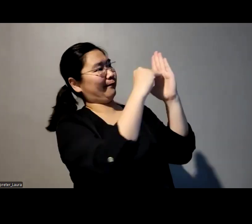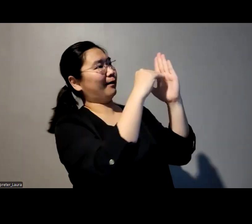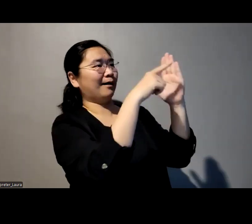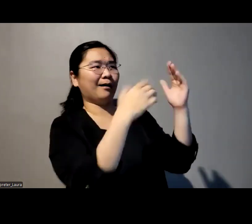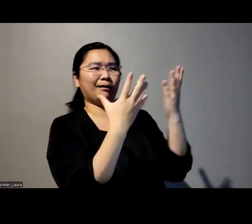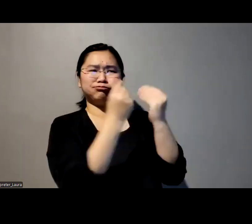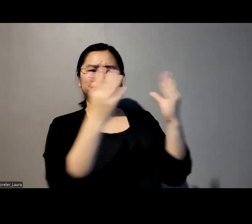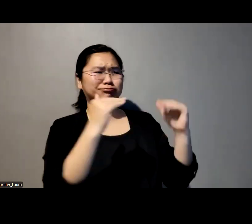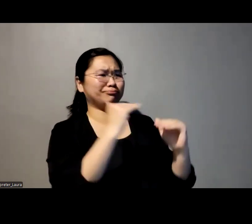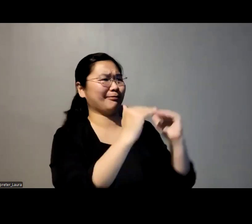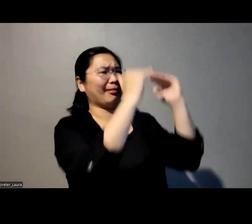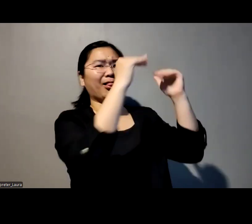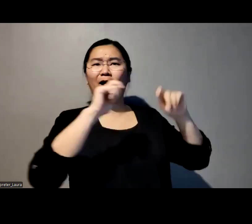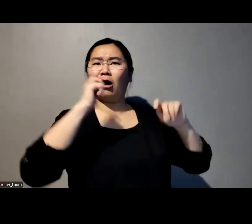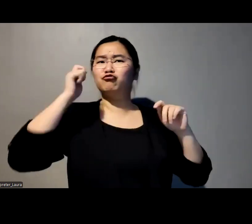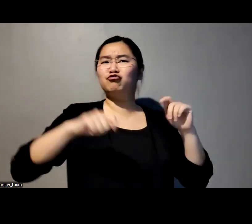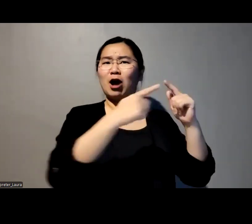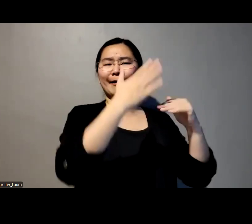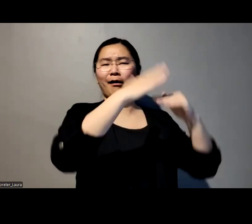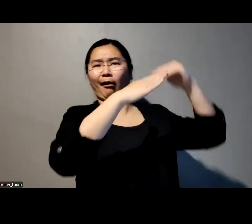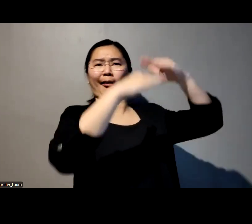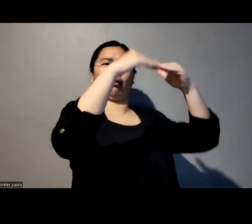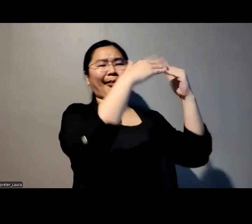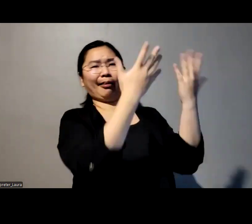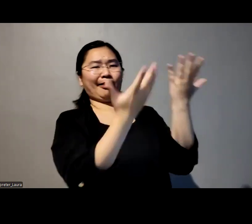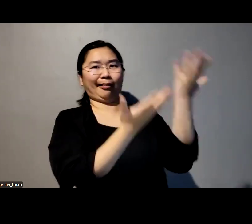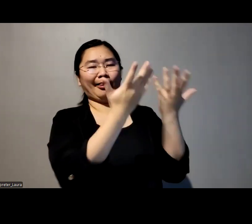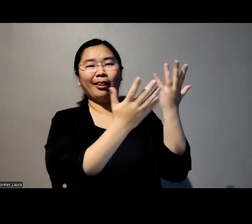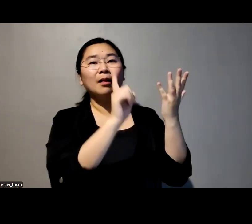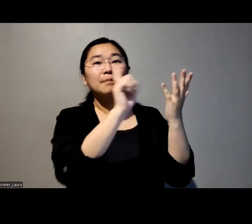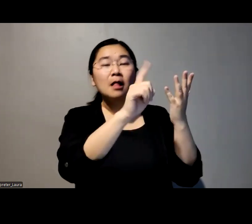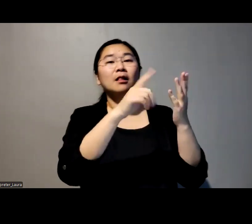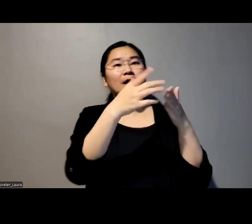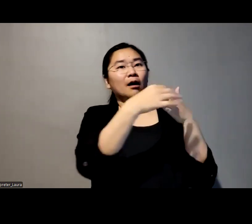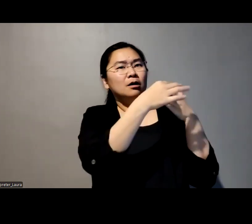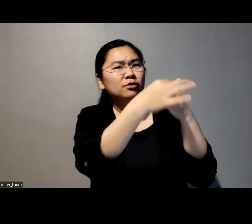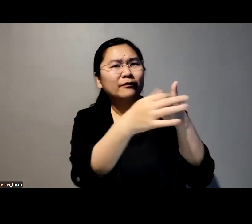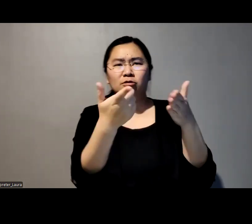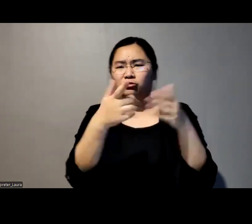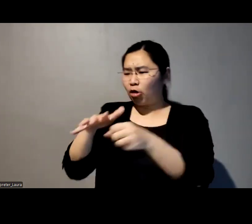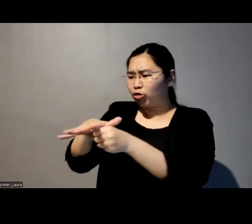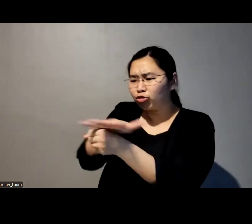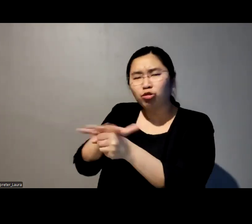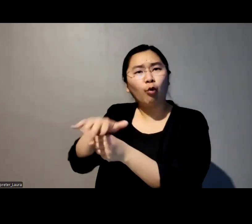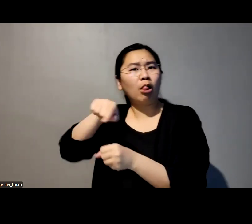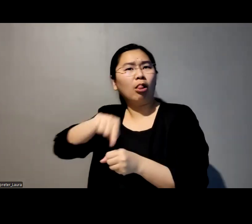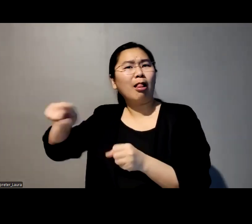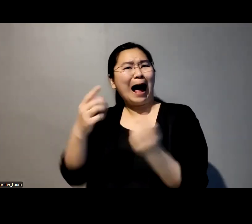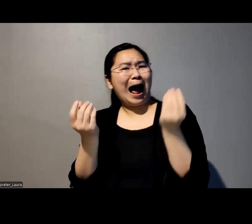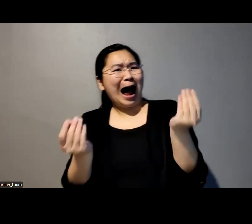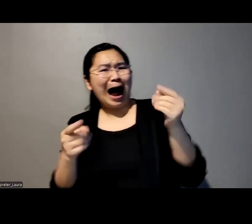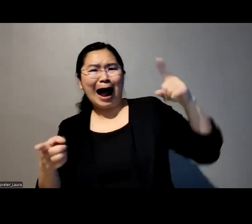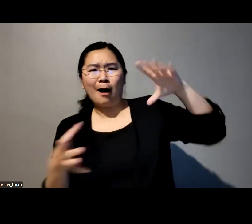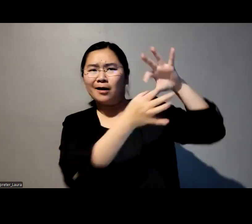will not have power over local authorities who keep, there are so many private donors and small